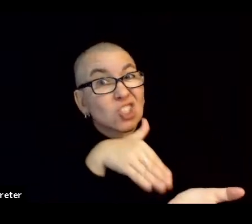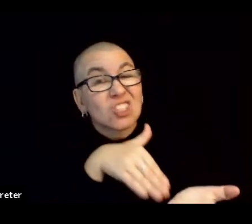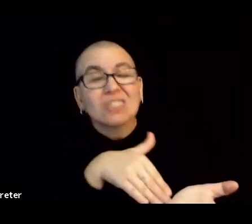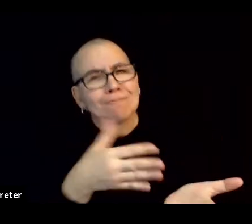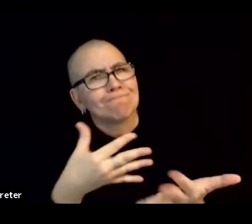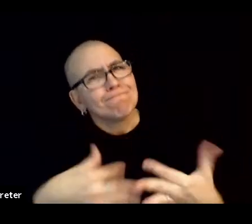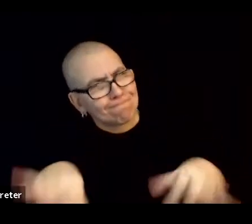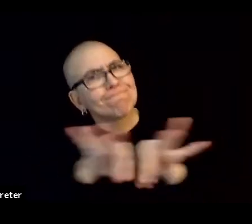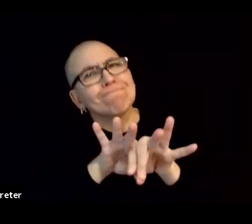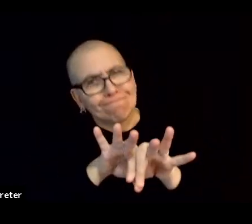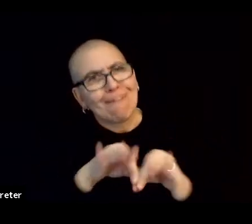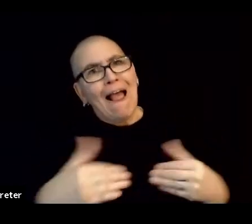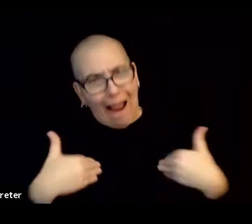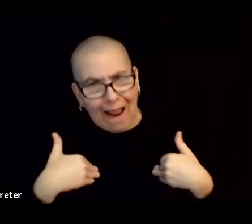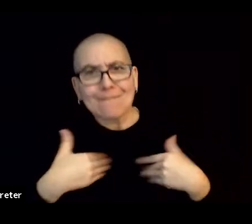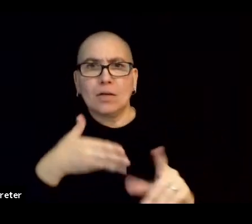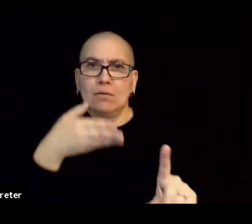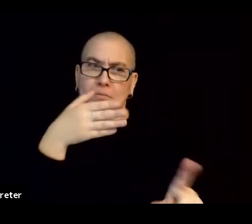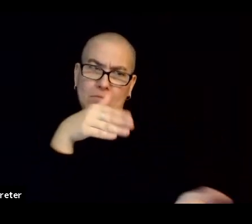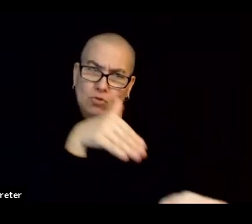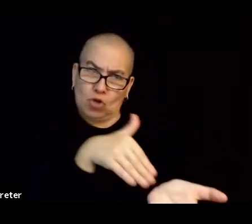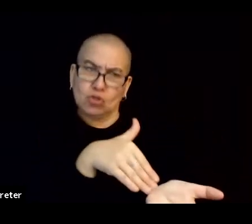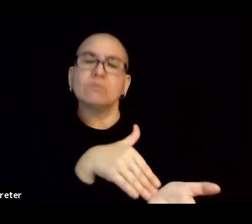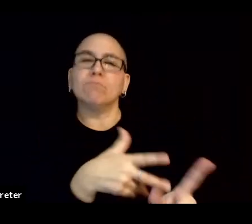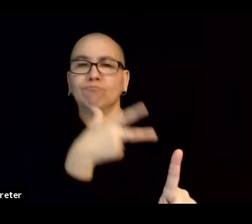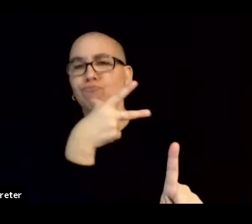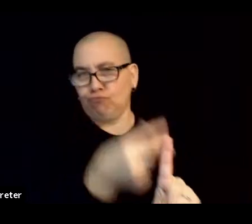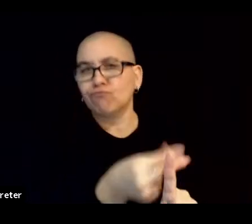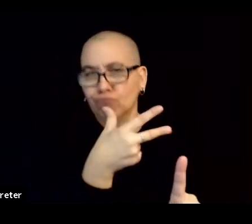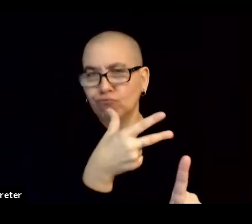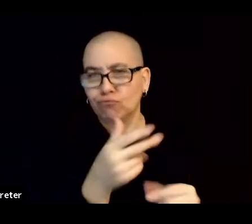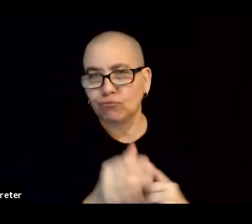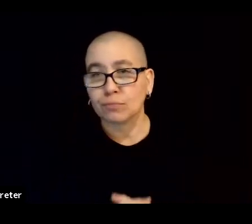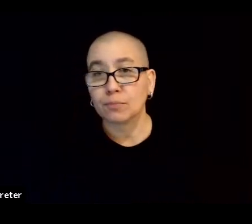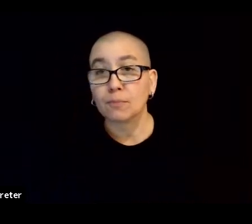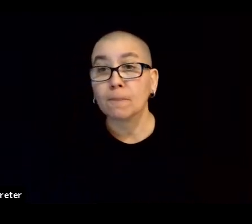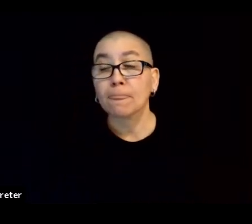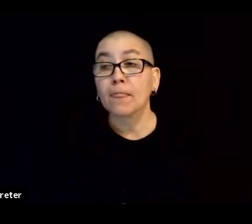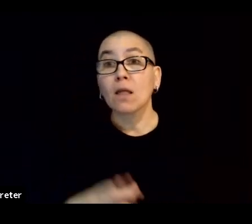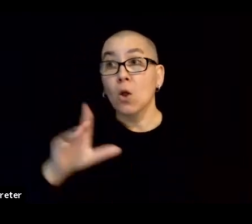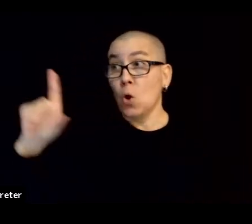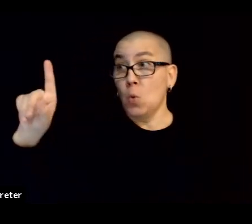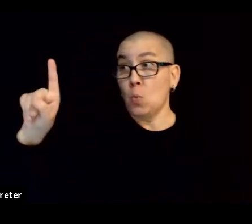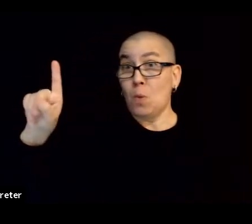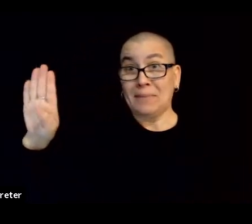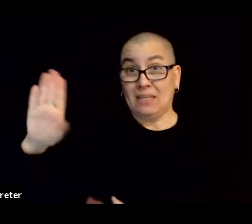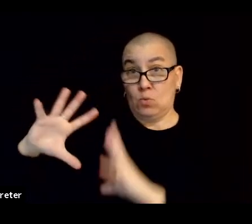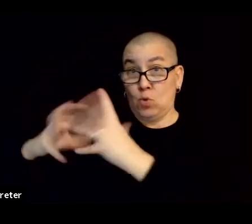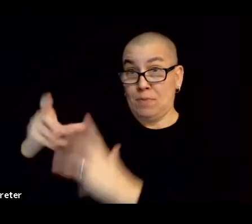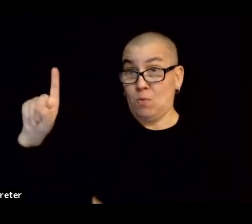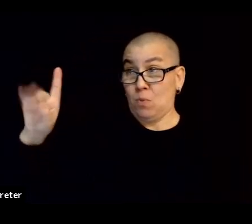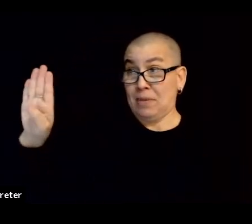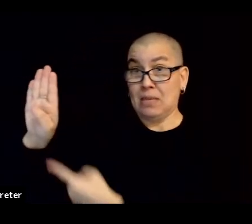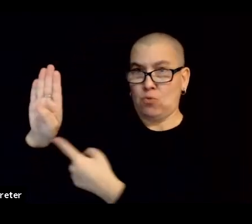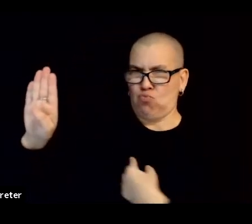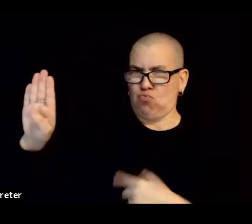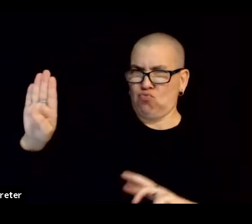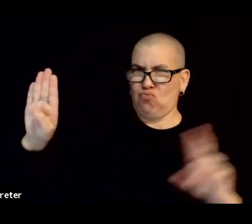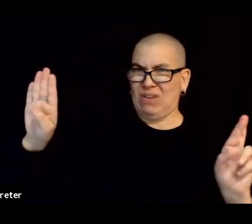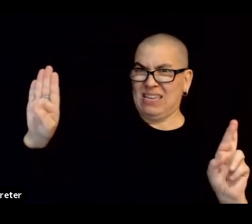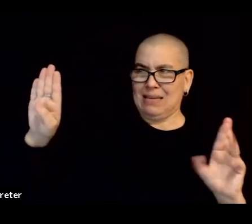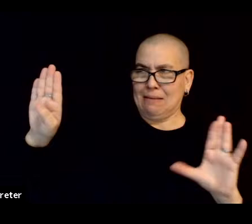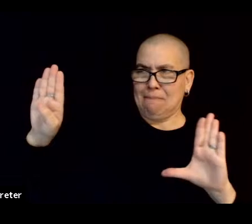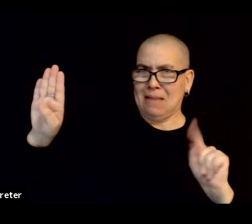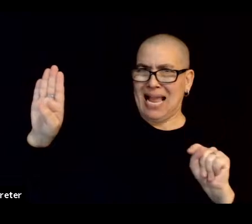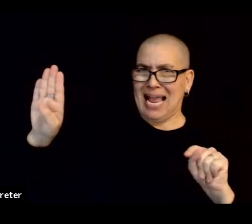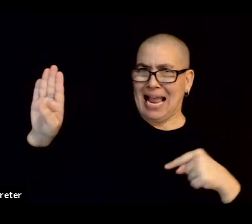know, further into 1B, which again, unfortunately, we don't know enough today to really say a lot more about the rest of 1B or beyond, and we expect